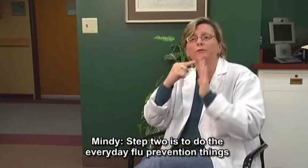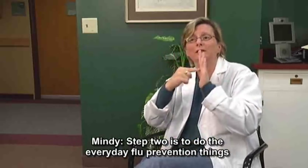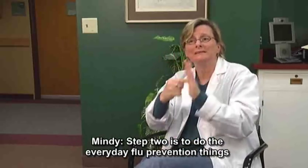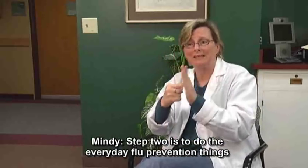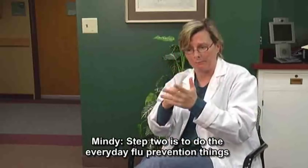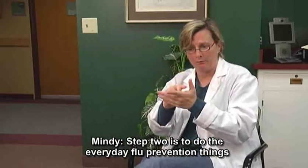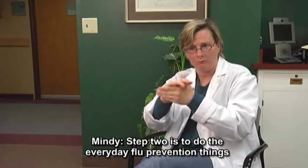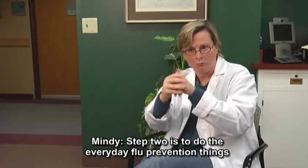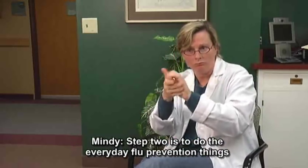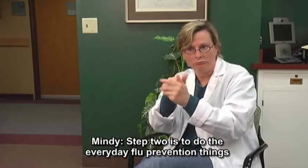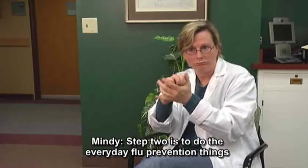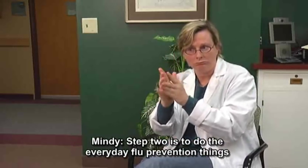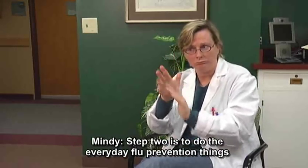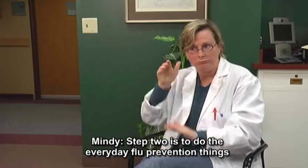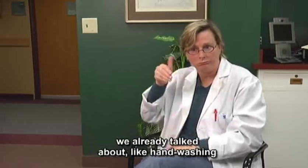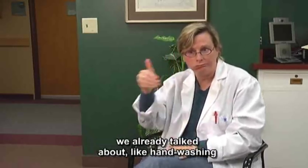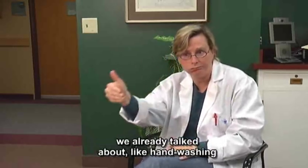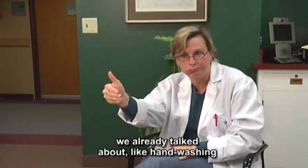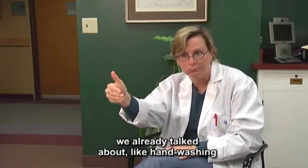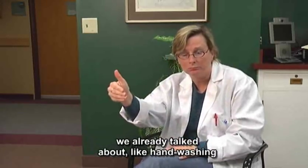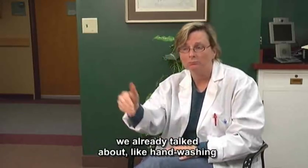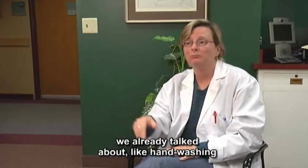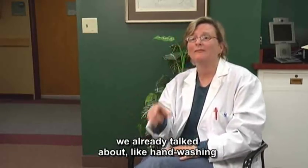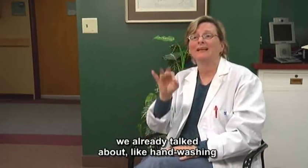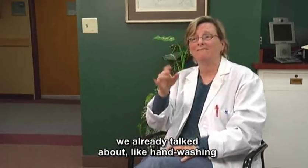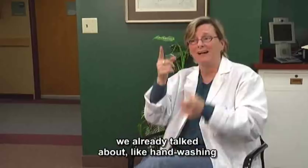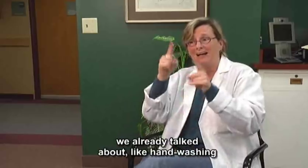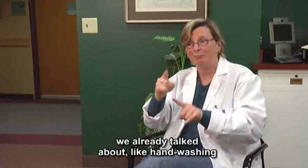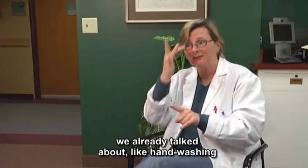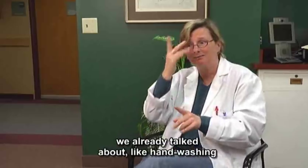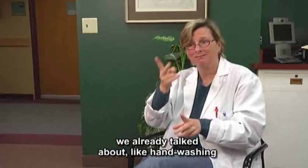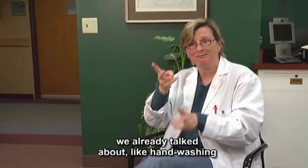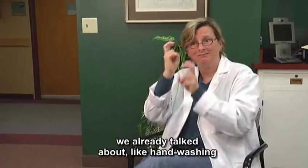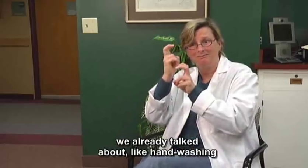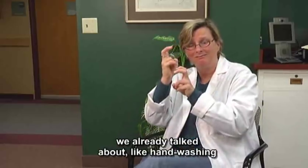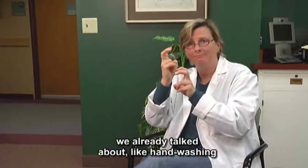already talked about like hand washing and staying home if you're sick